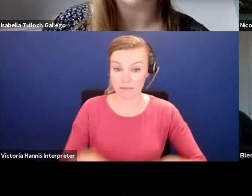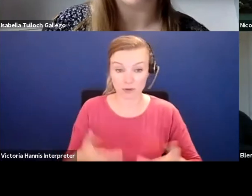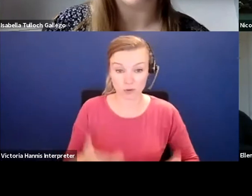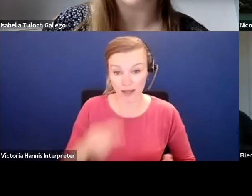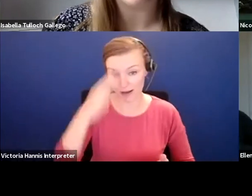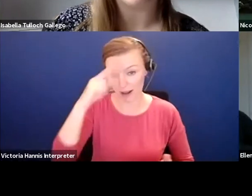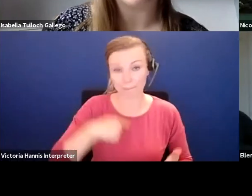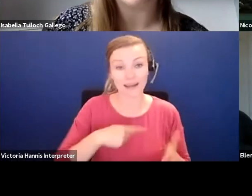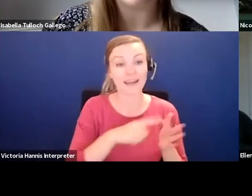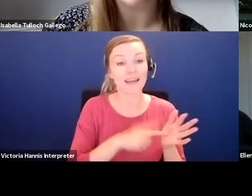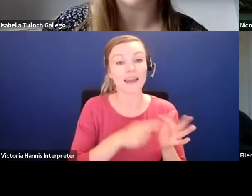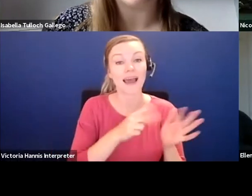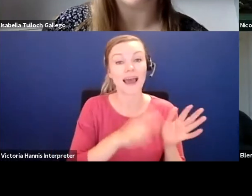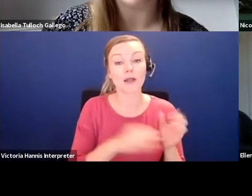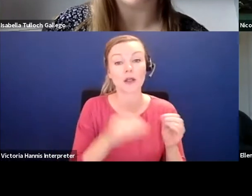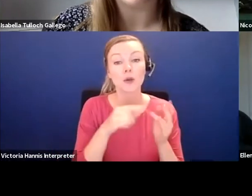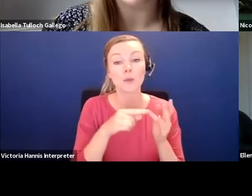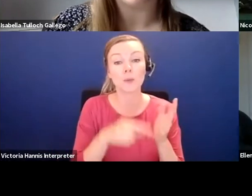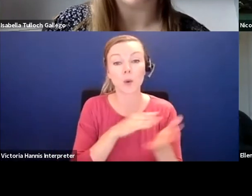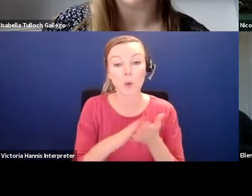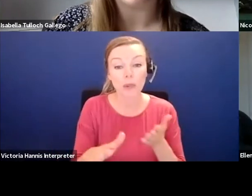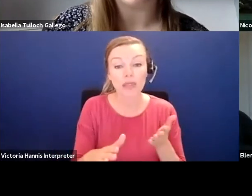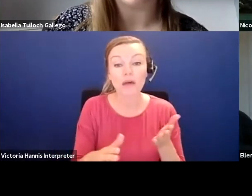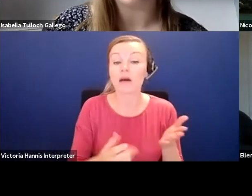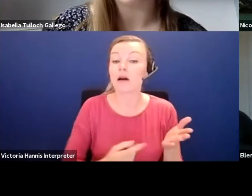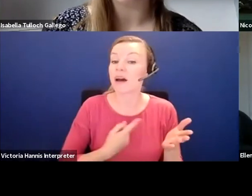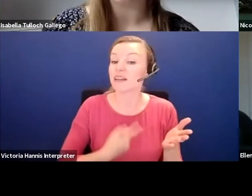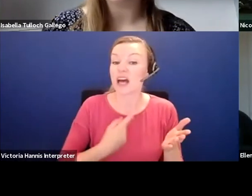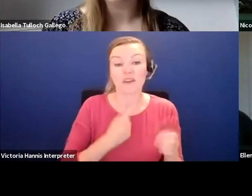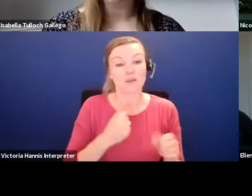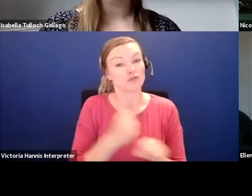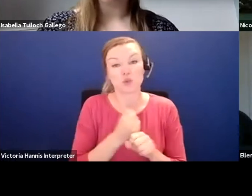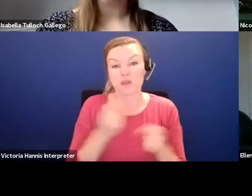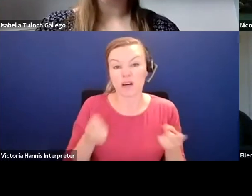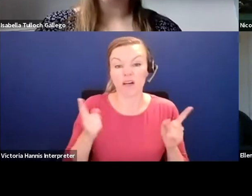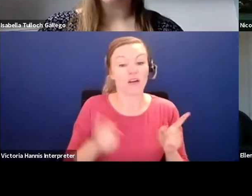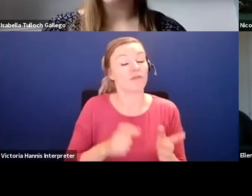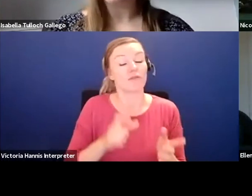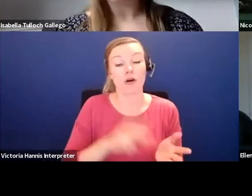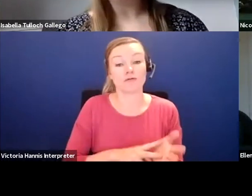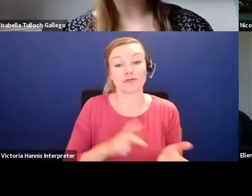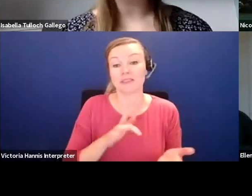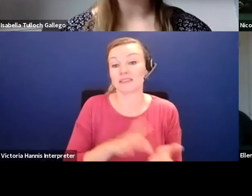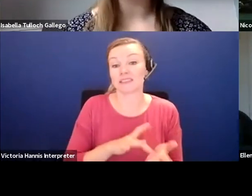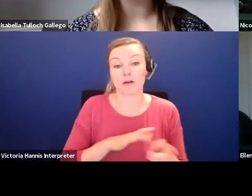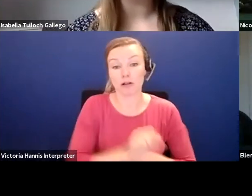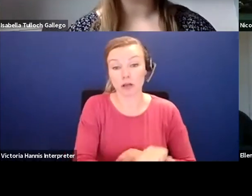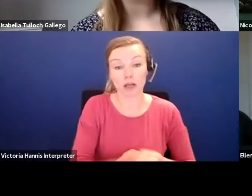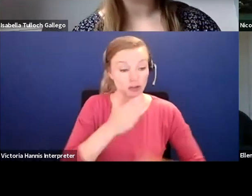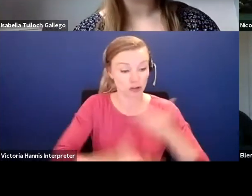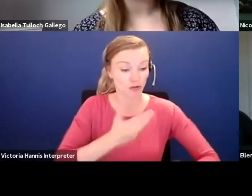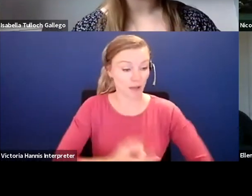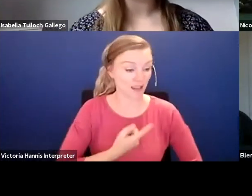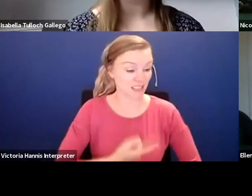Ellen Booth and I'm one of the producers for the City of Culture Trust. I'm a white woman, I'm in my